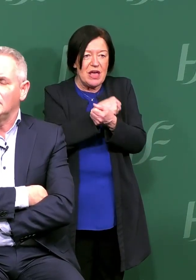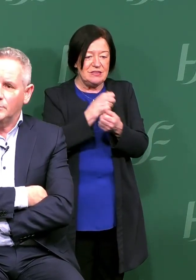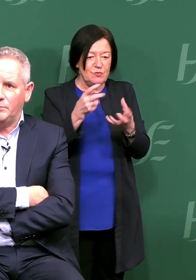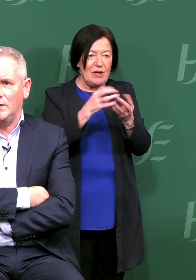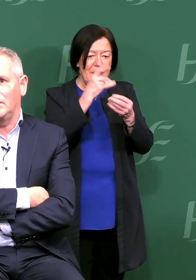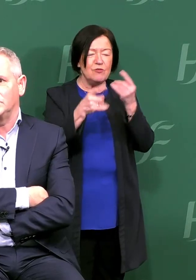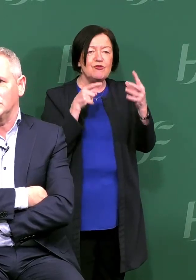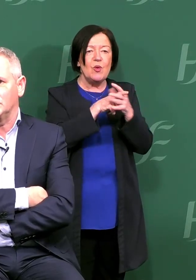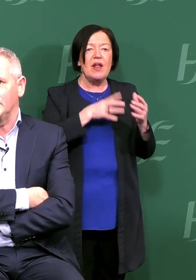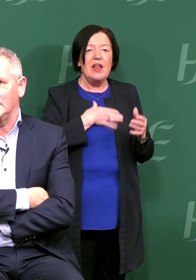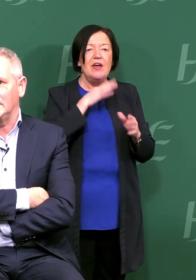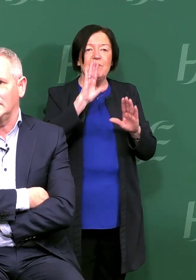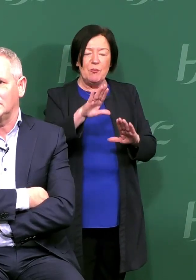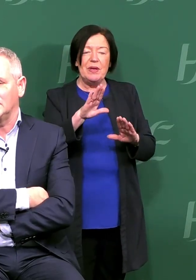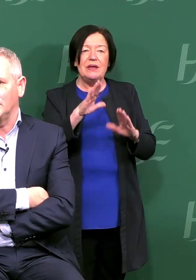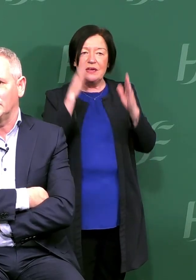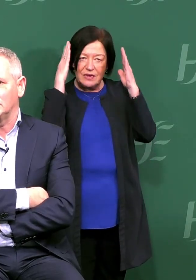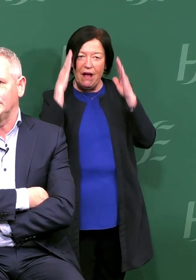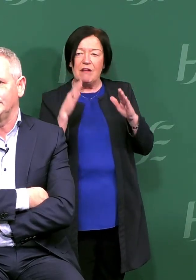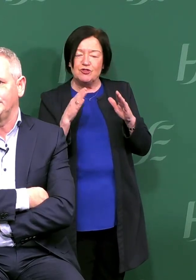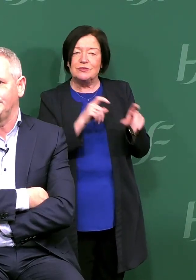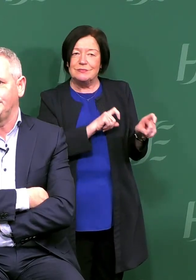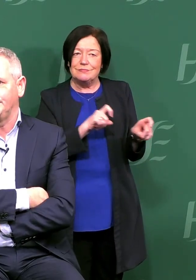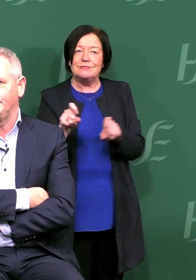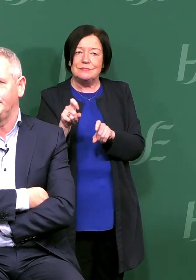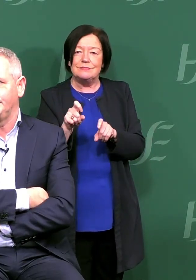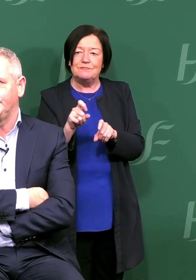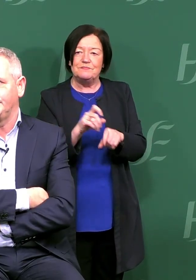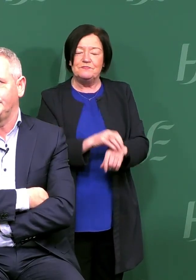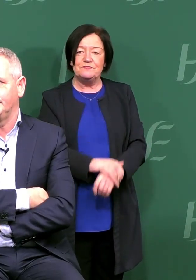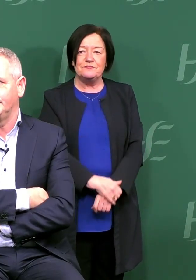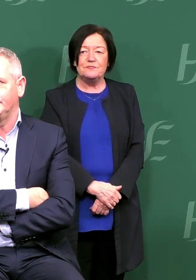lives, but being conscious it's still with us.